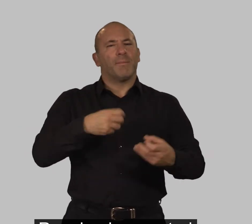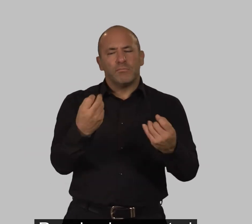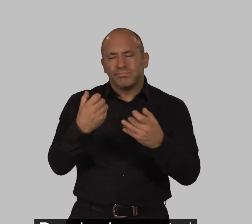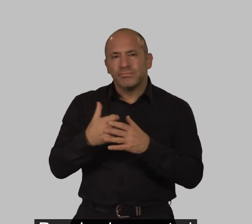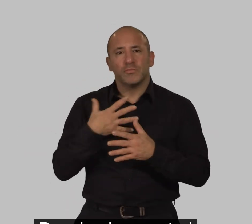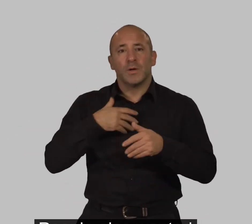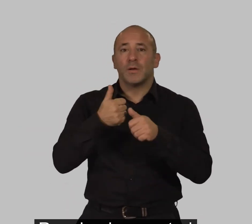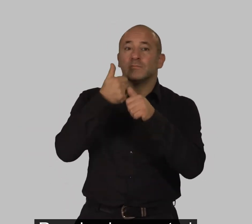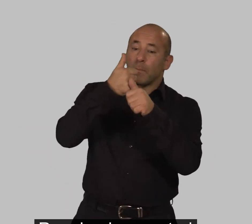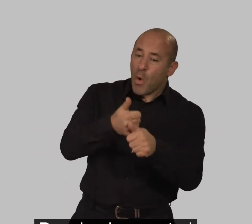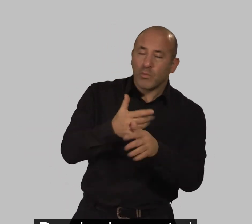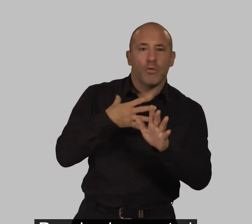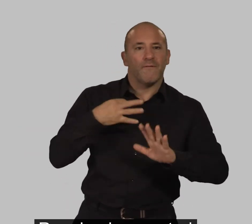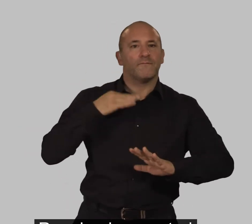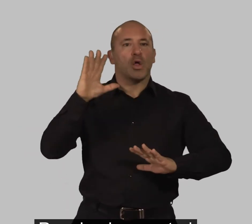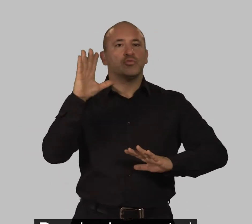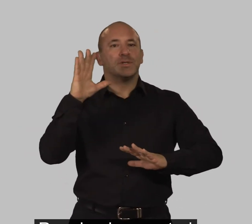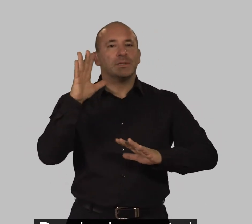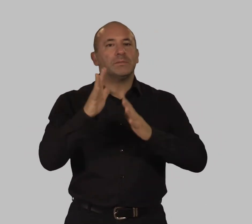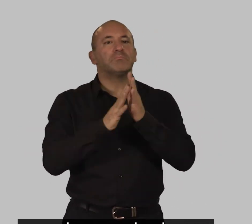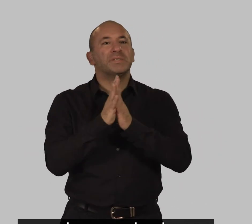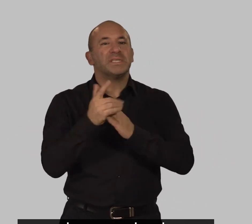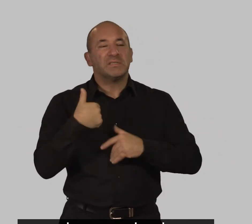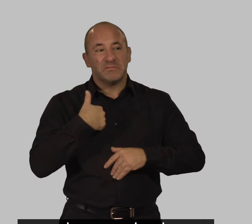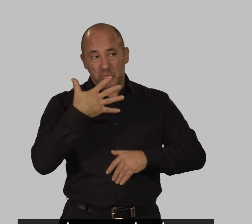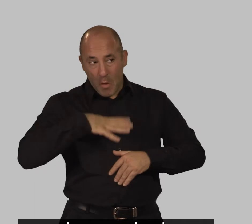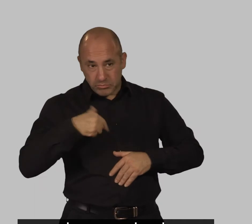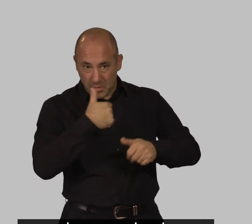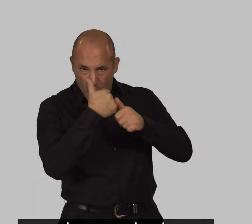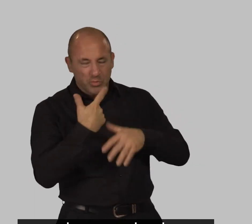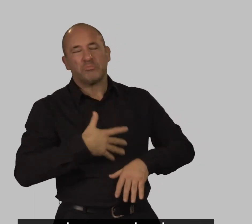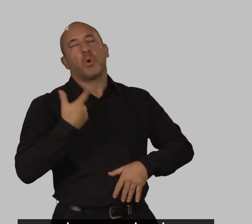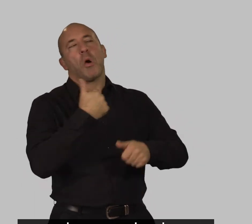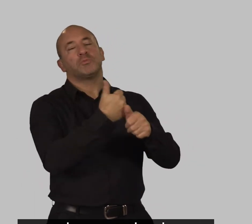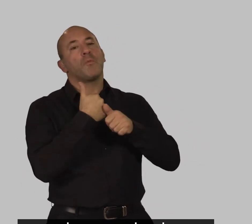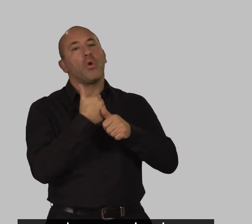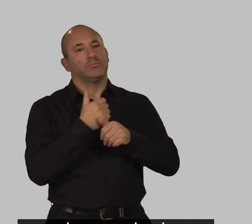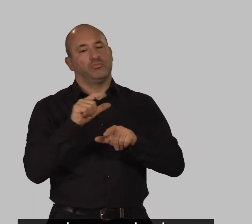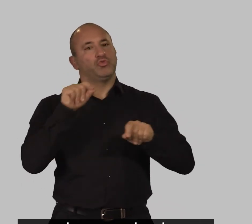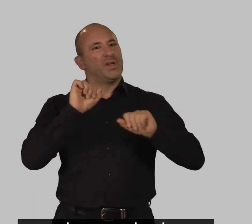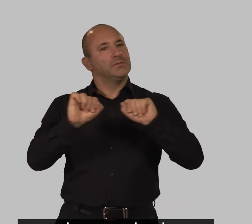People also wanted support to be voluntary, meaning people choose whether or not to receive